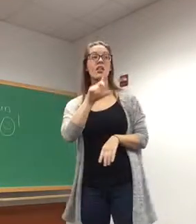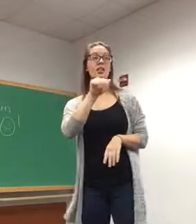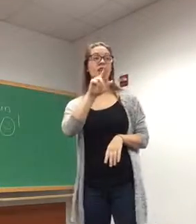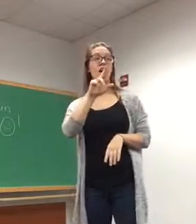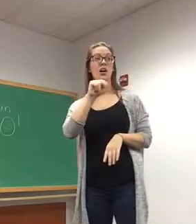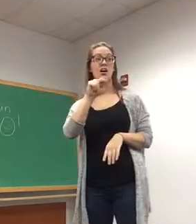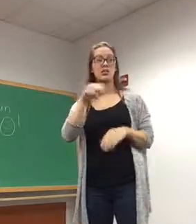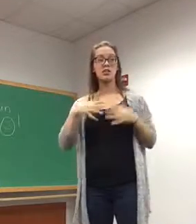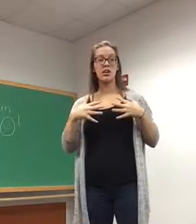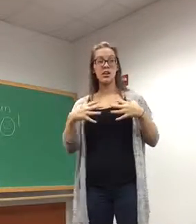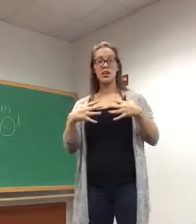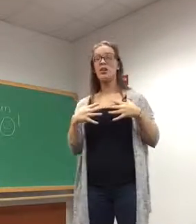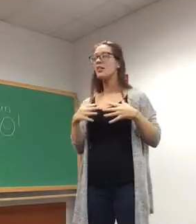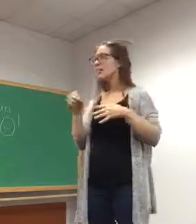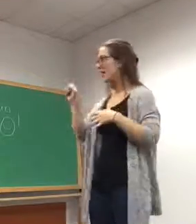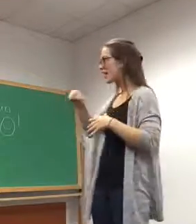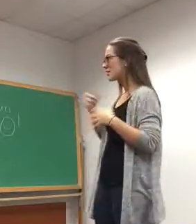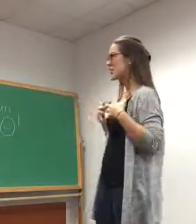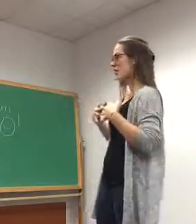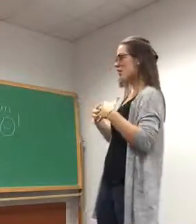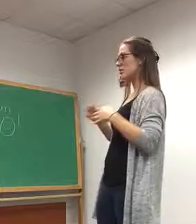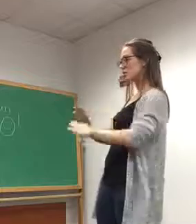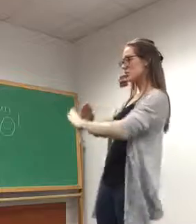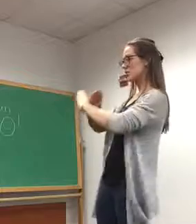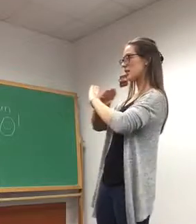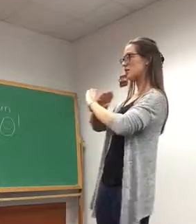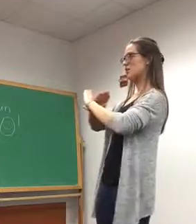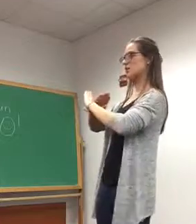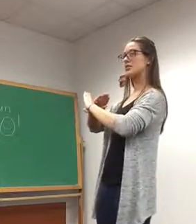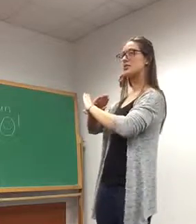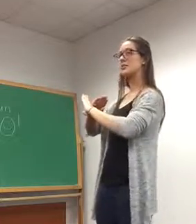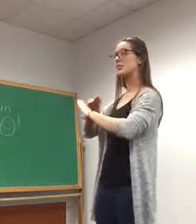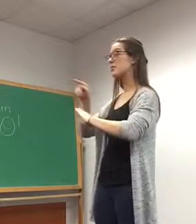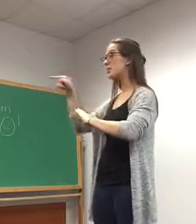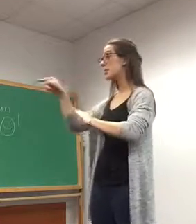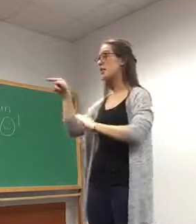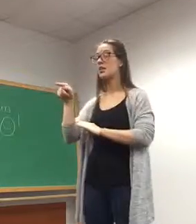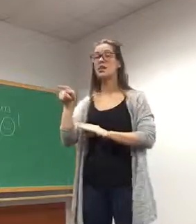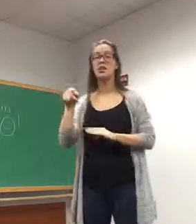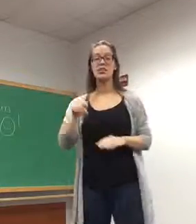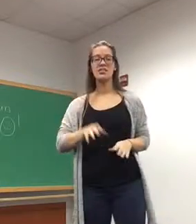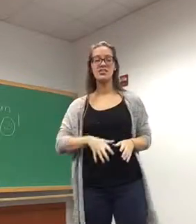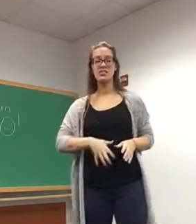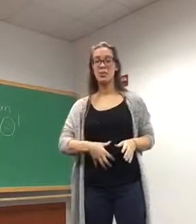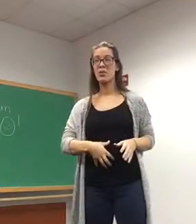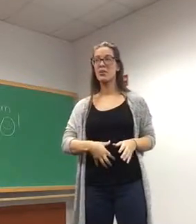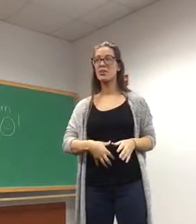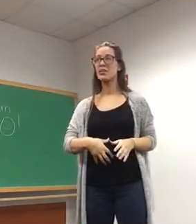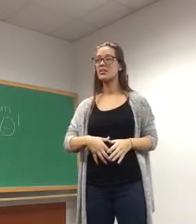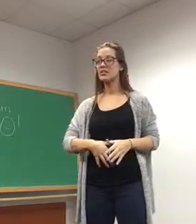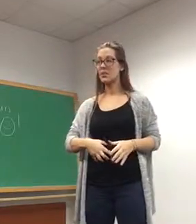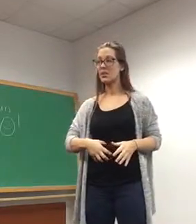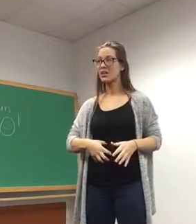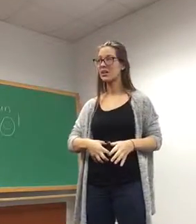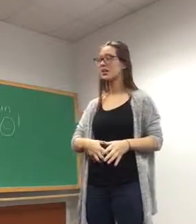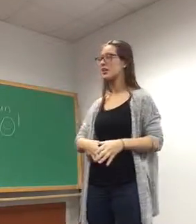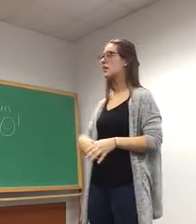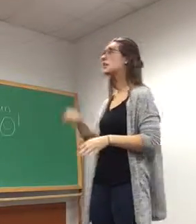Never mind. What? Okay, your stomach is down here, okay, but it is semi-protected by the rib cage. Go ahead. The brain. Okay, the brain's another